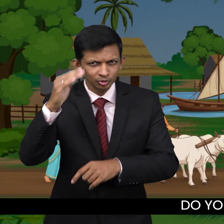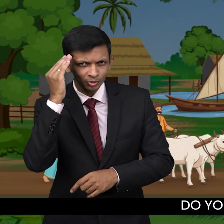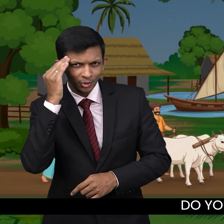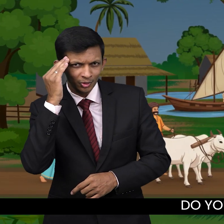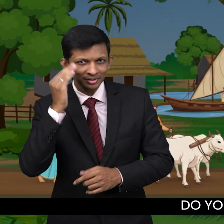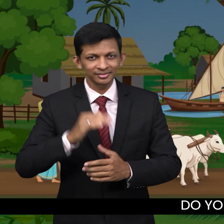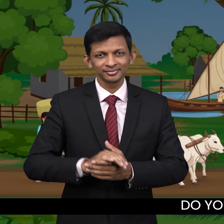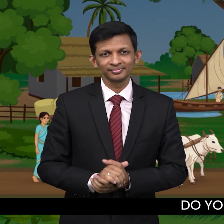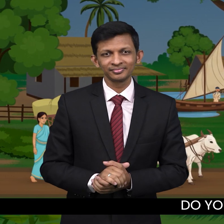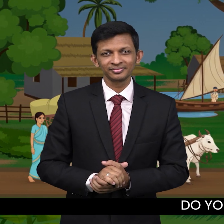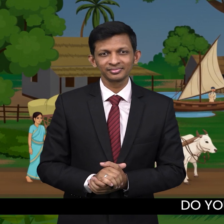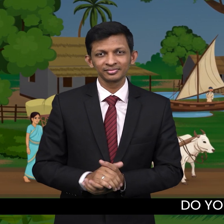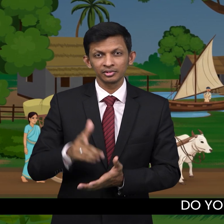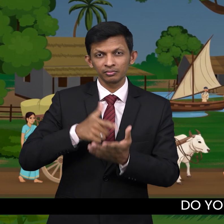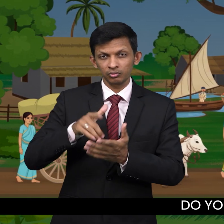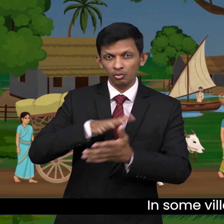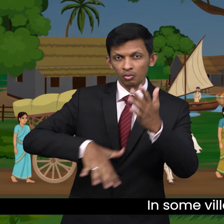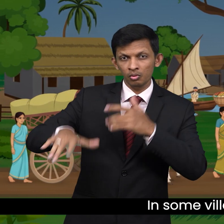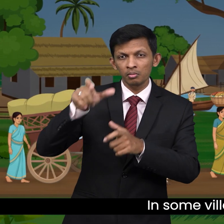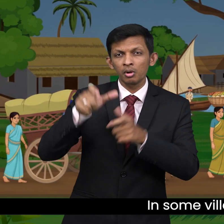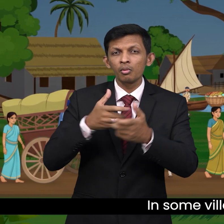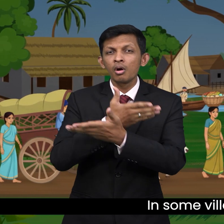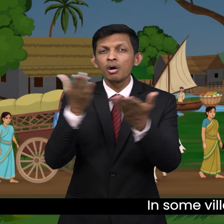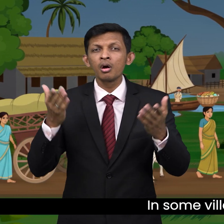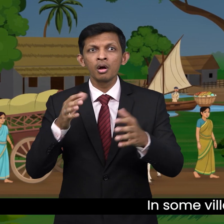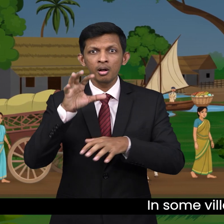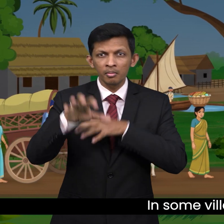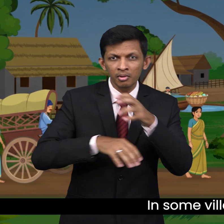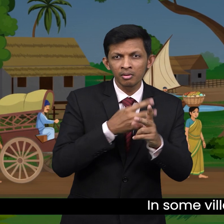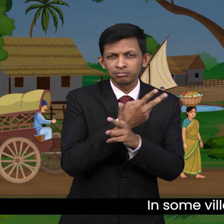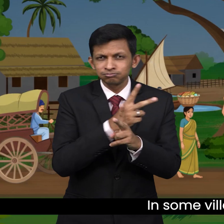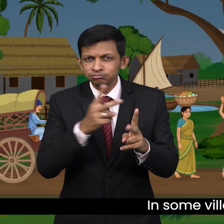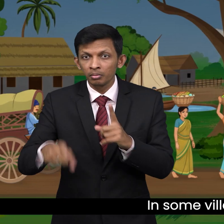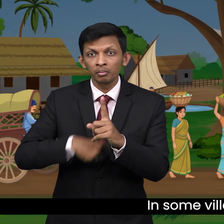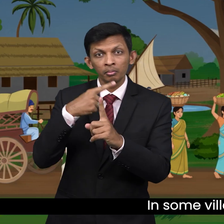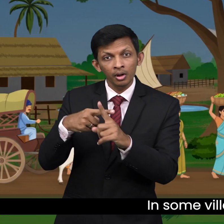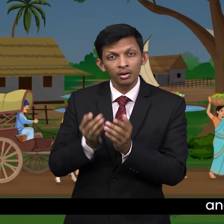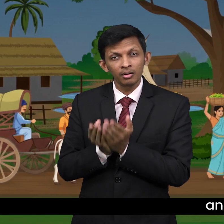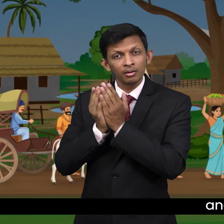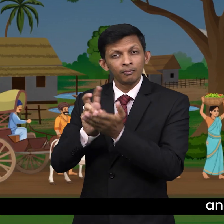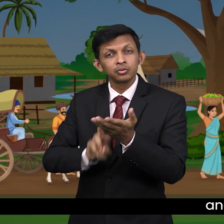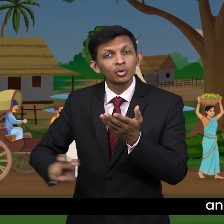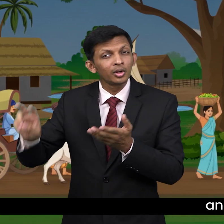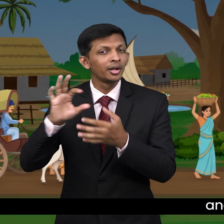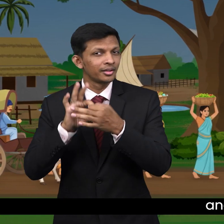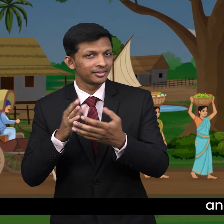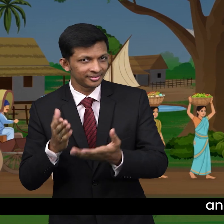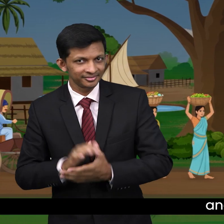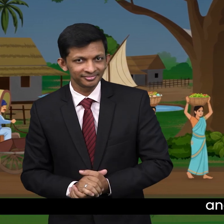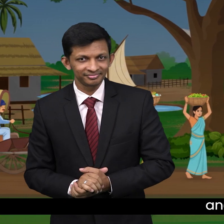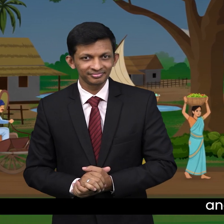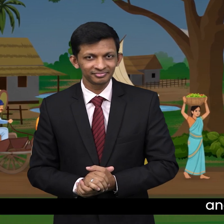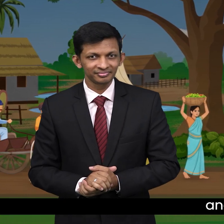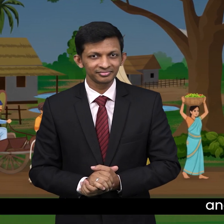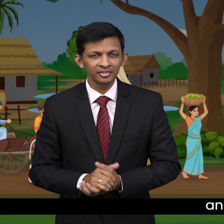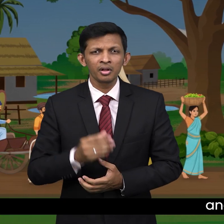Do you know, children? In some villages, people use animals and boats to travel.